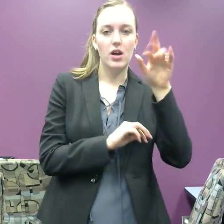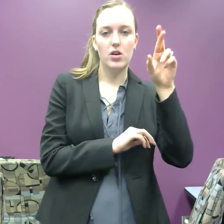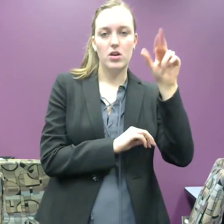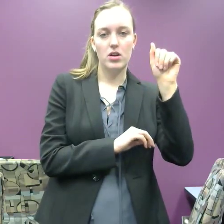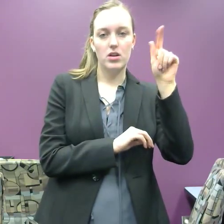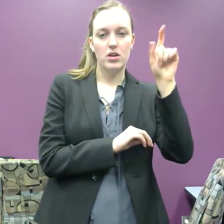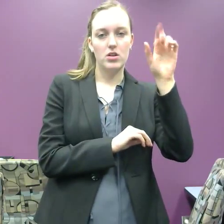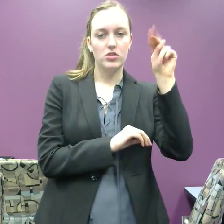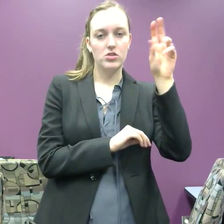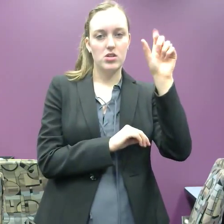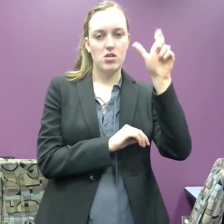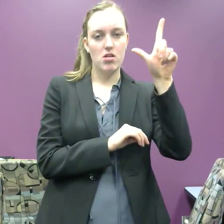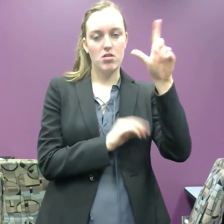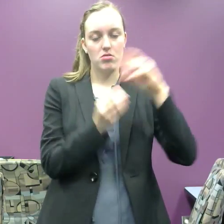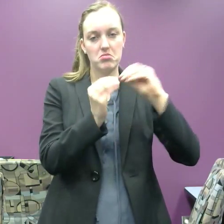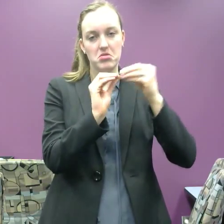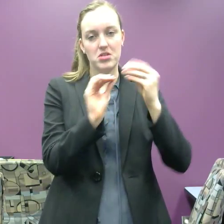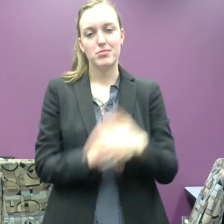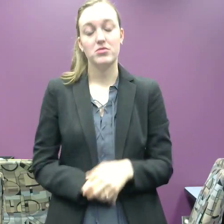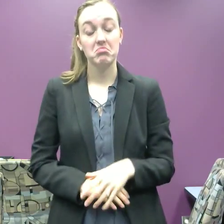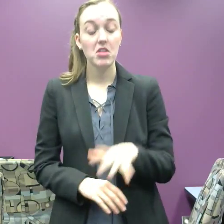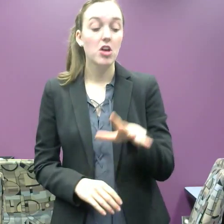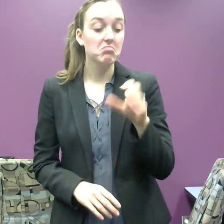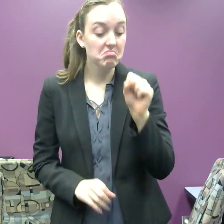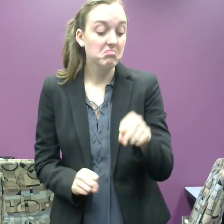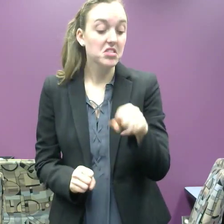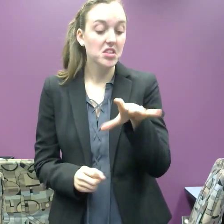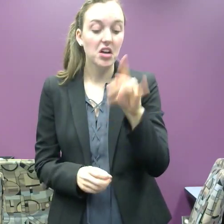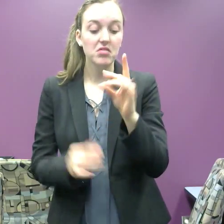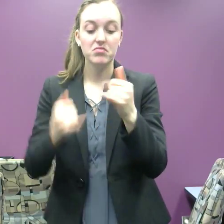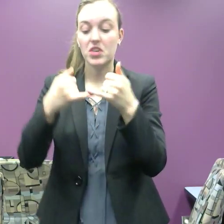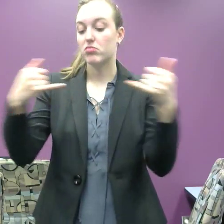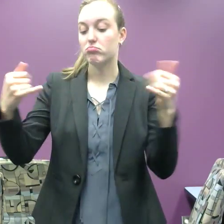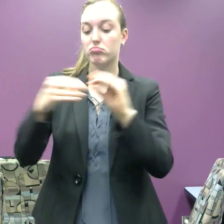exact home for them on our number line.